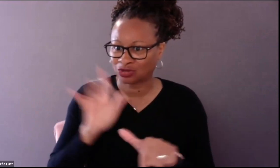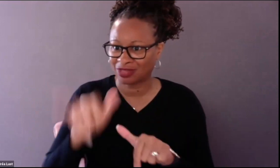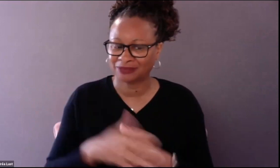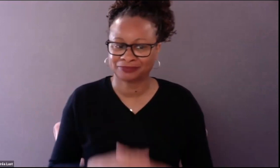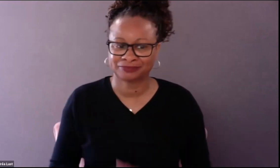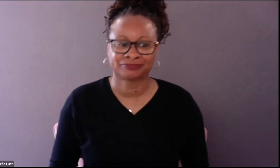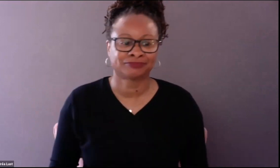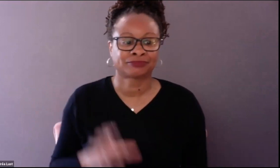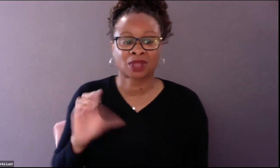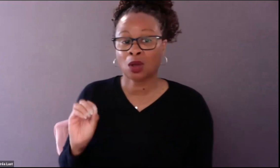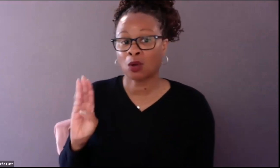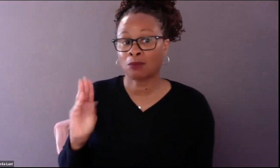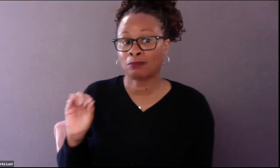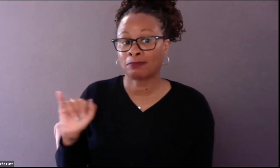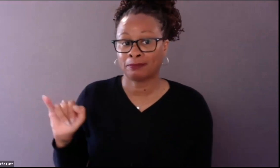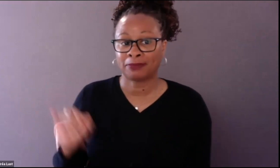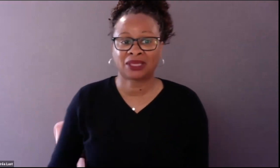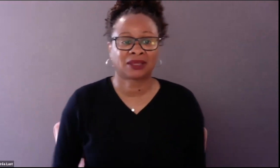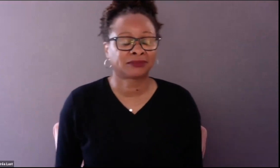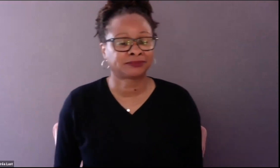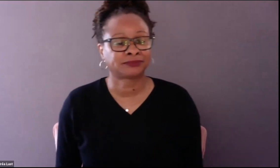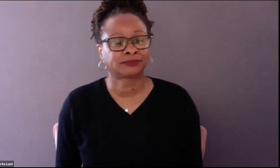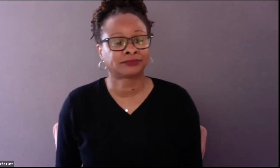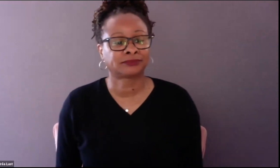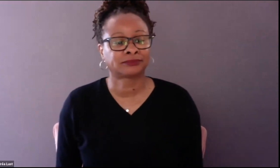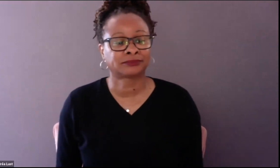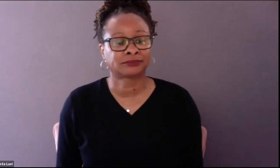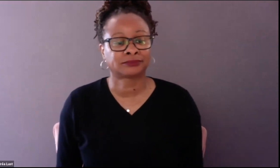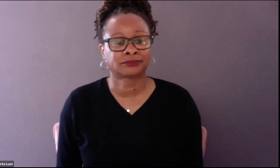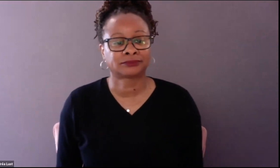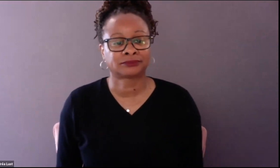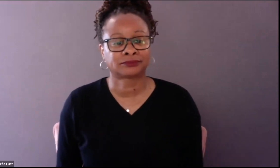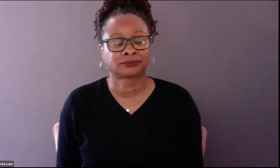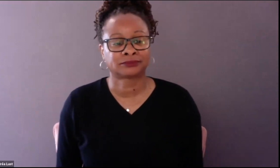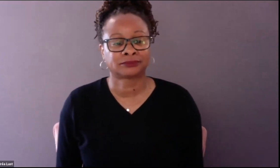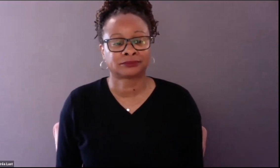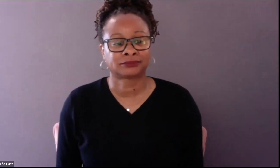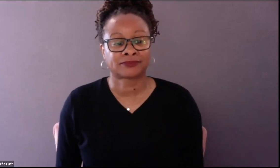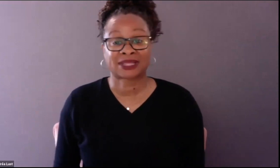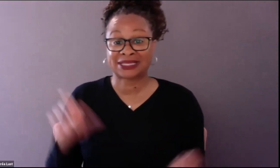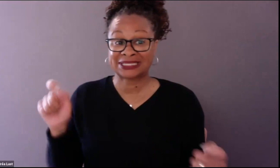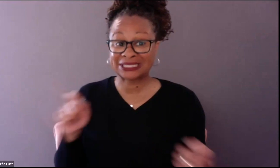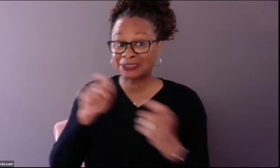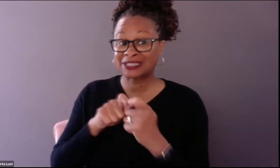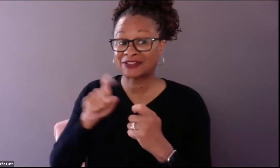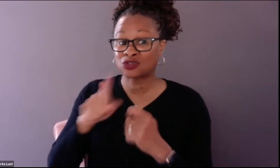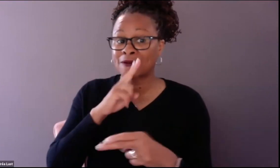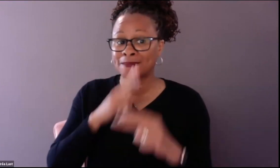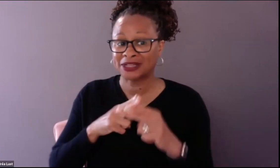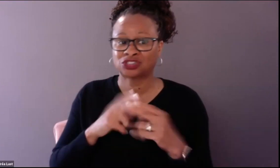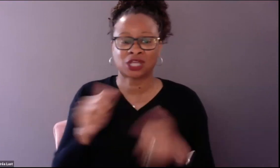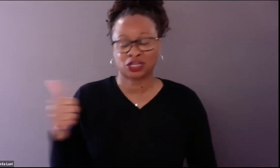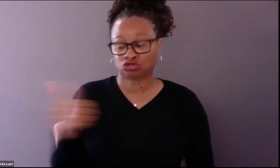Sure, I could share some thoughts here. So you specifically, Eileen, you specifically mentioned transit